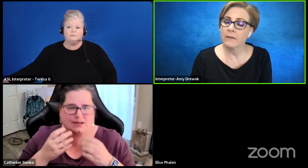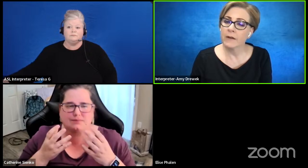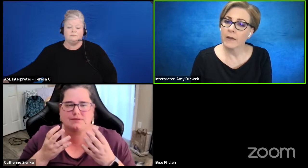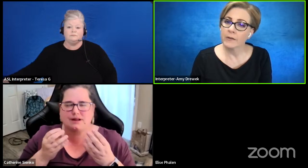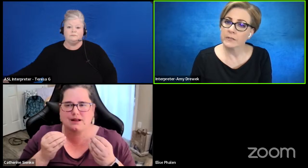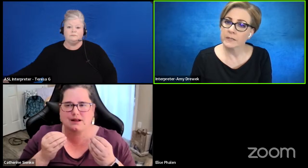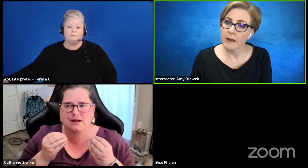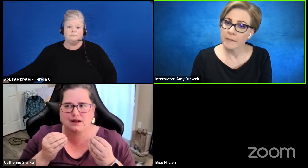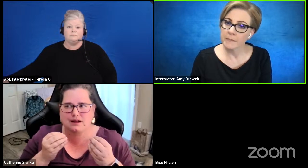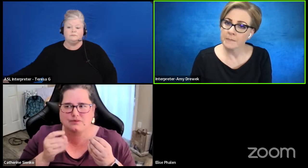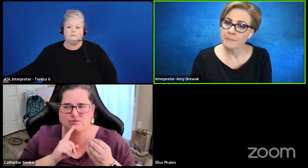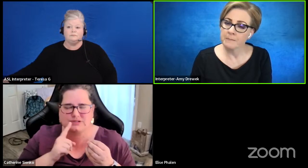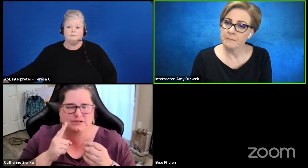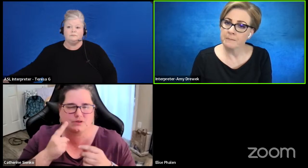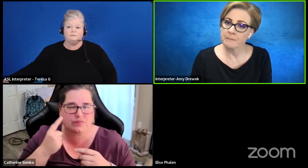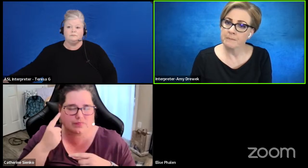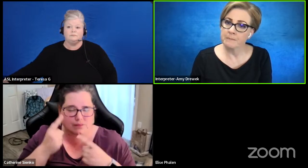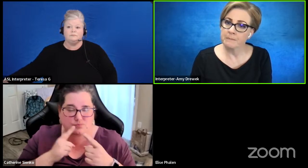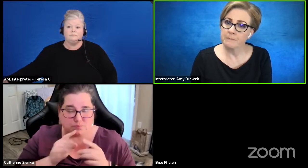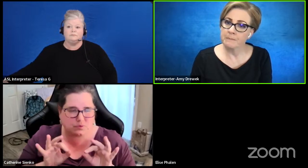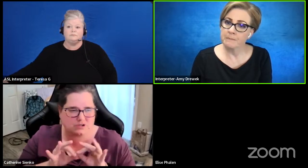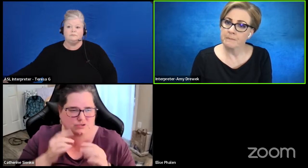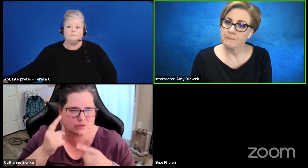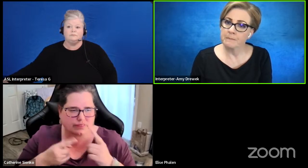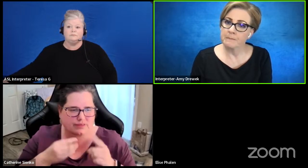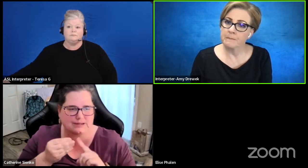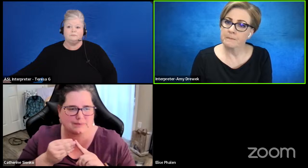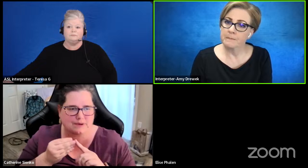Be considerate of others' time.